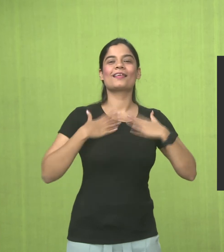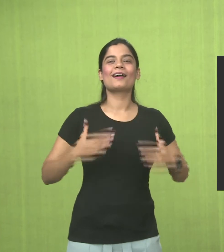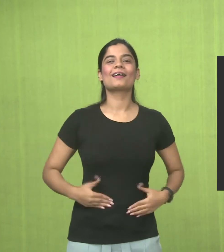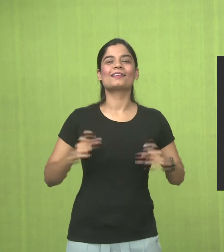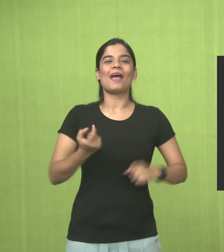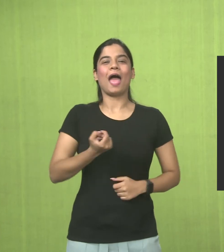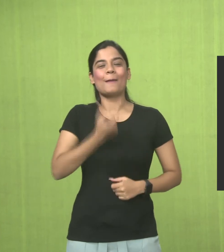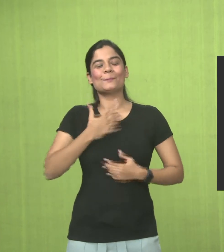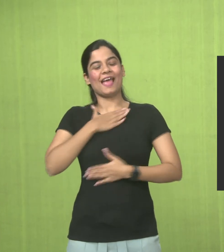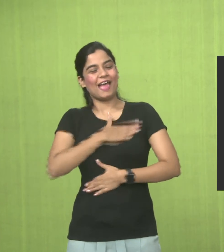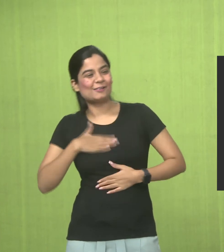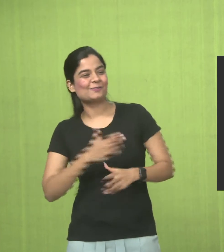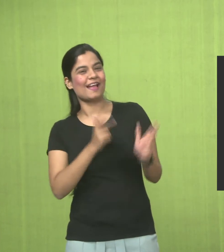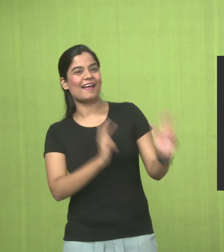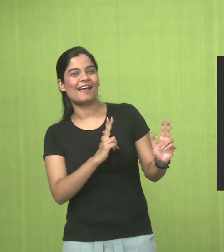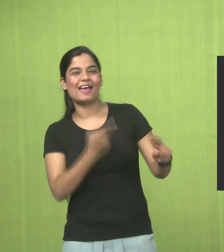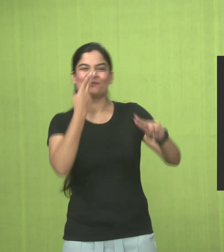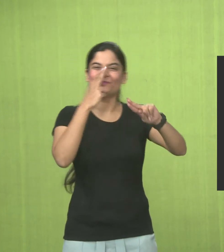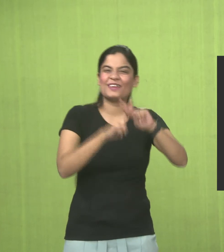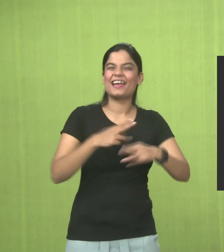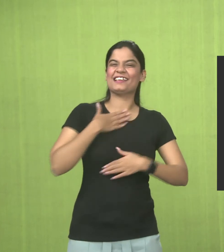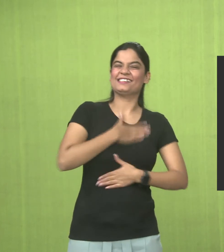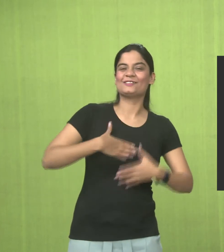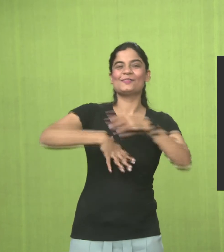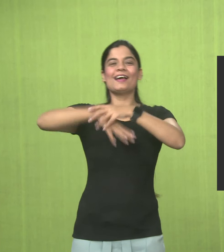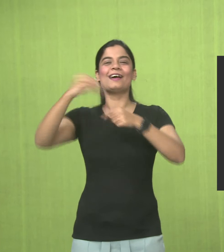So home science helps us in understanding all aspects.